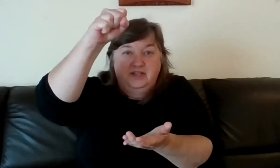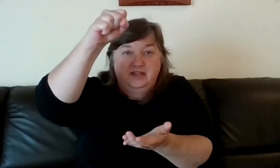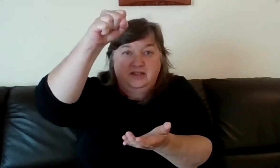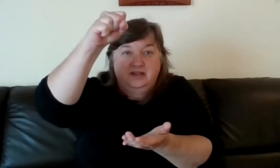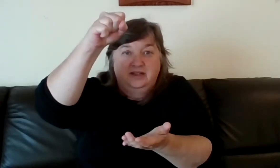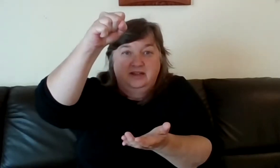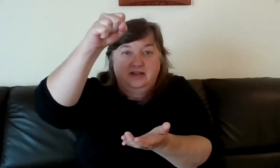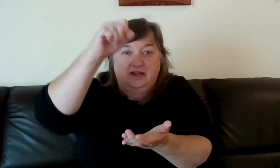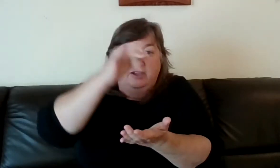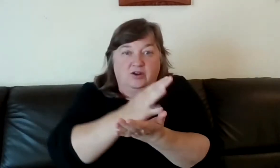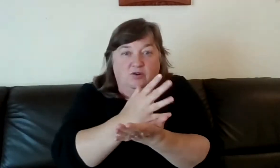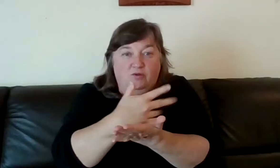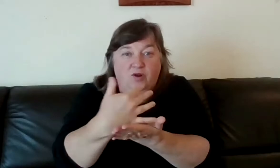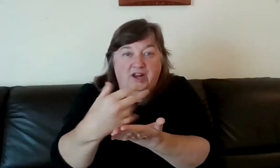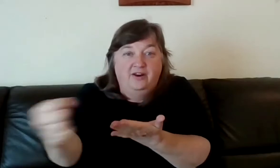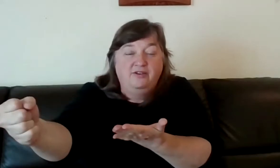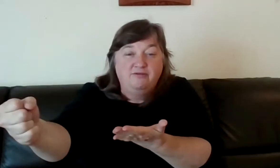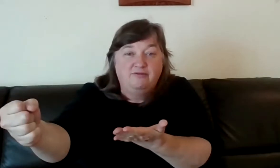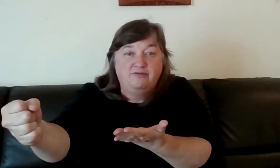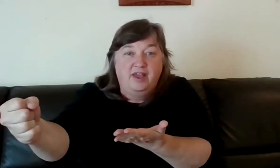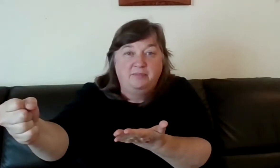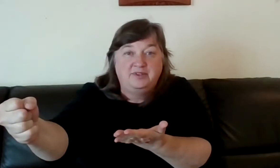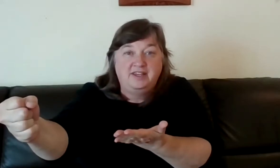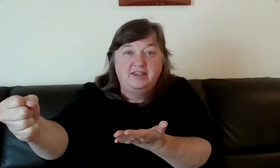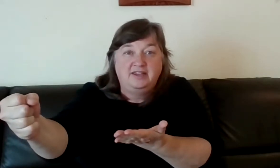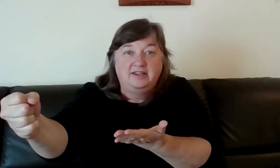empty, run out of, empty,